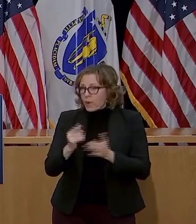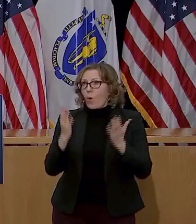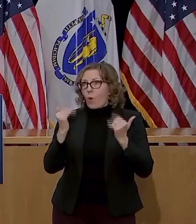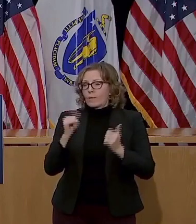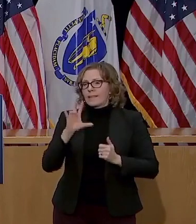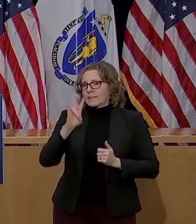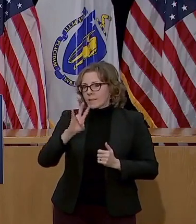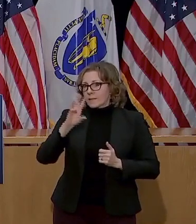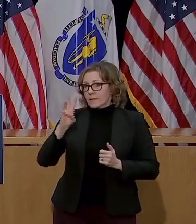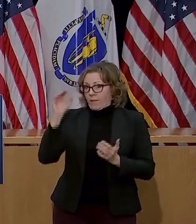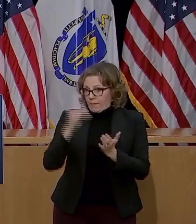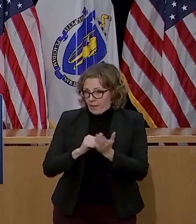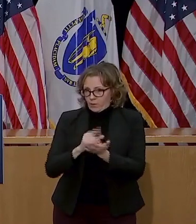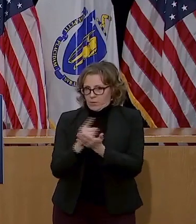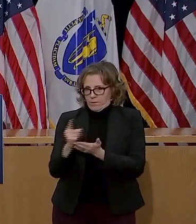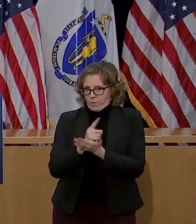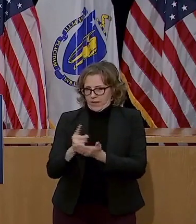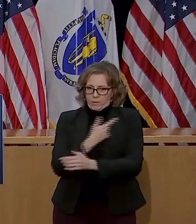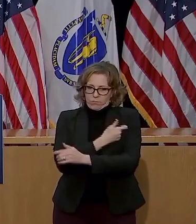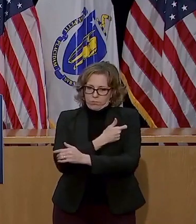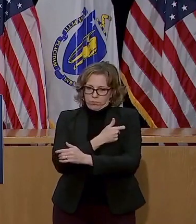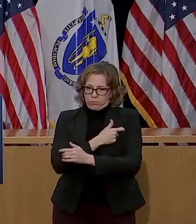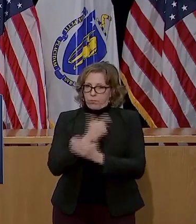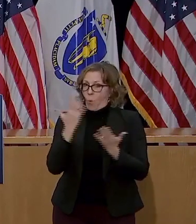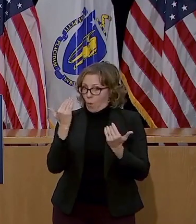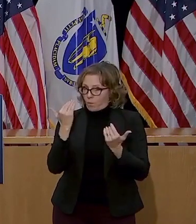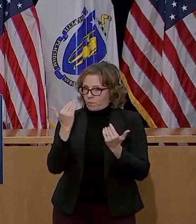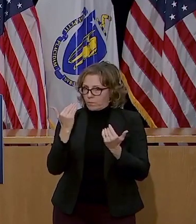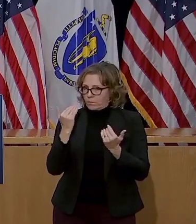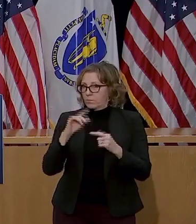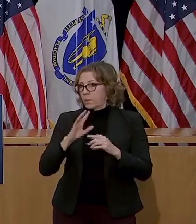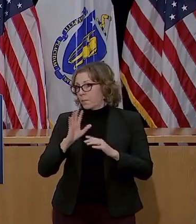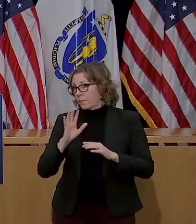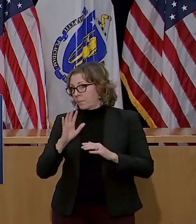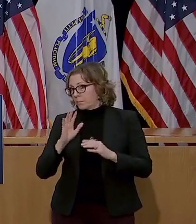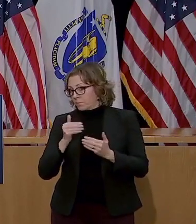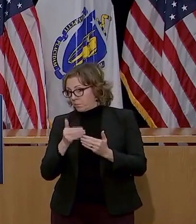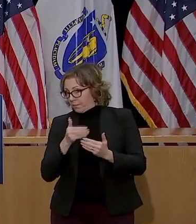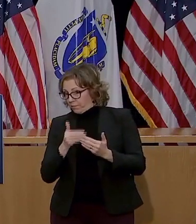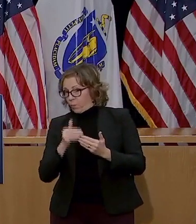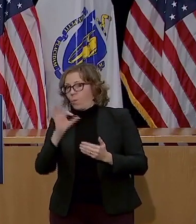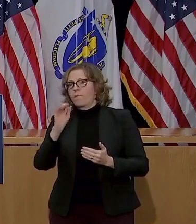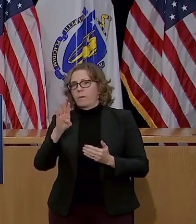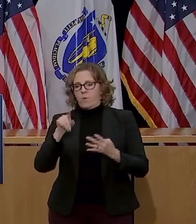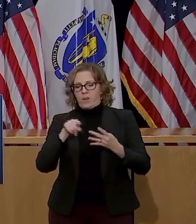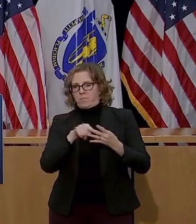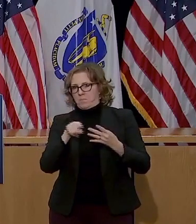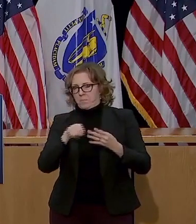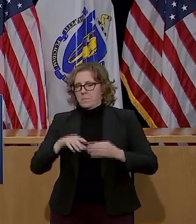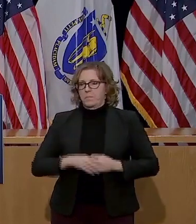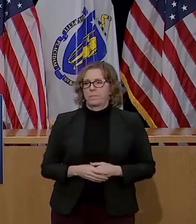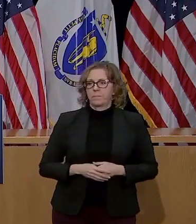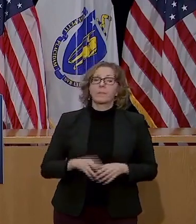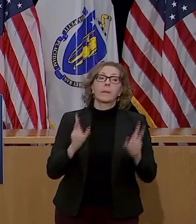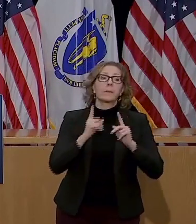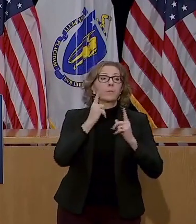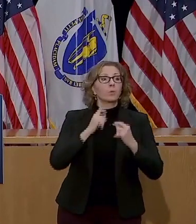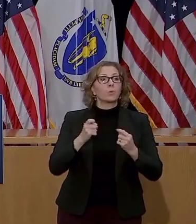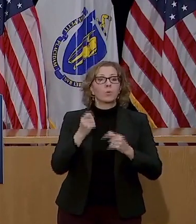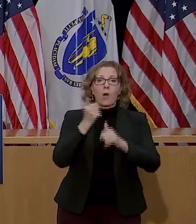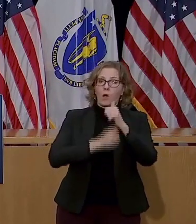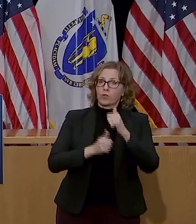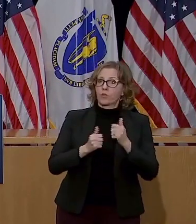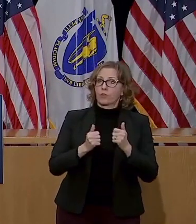week by the middle of February. Eligible residents in Phase 1 will be able to schedule appointments online for the